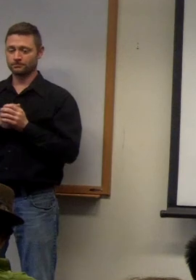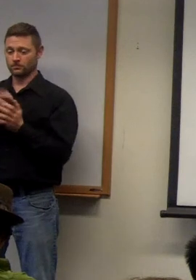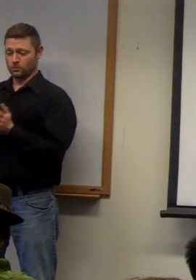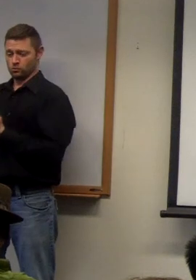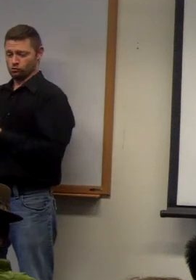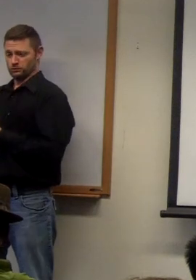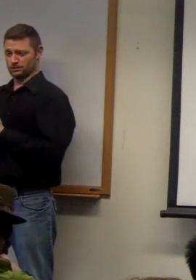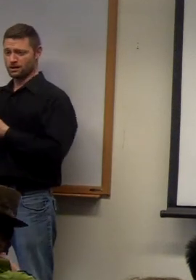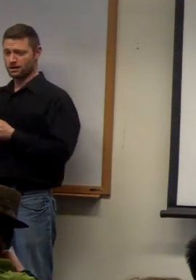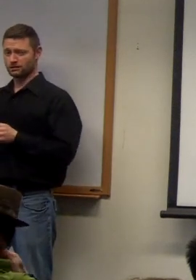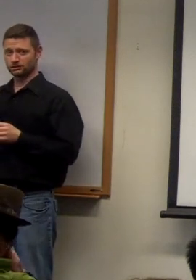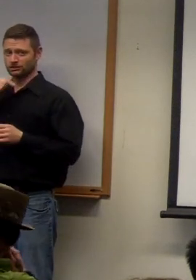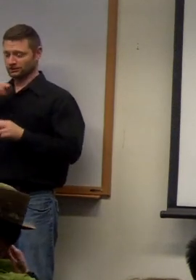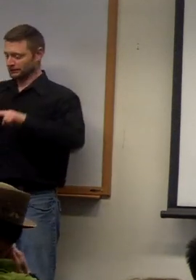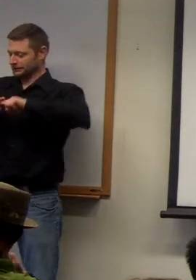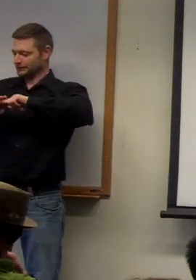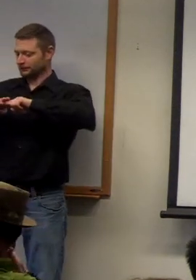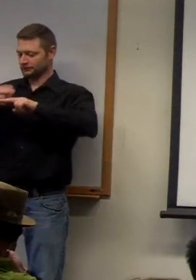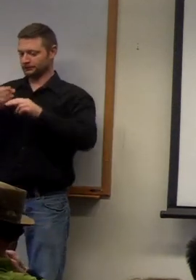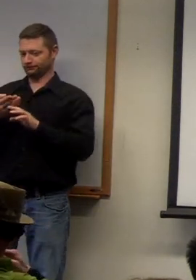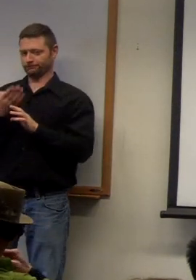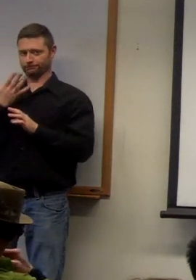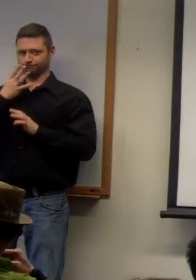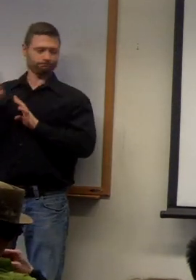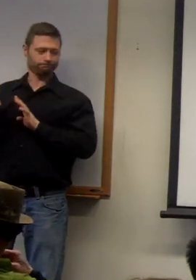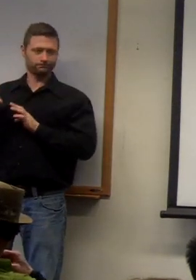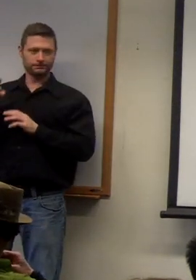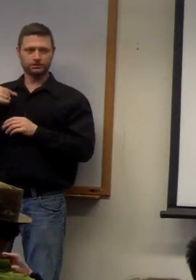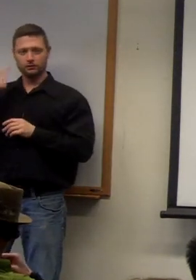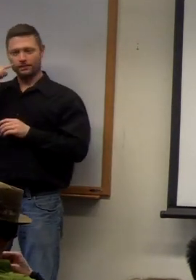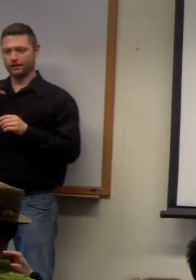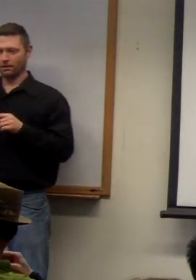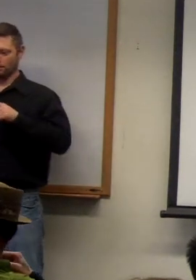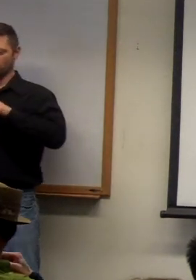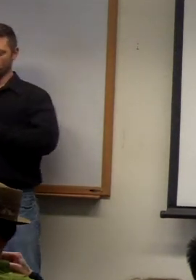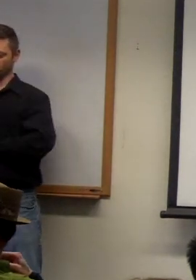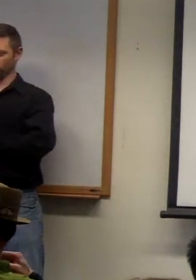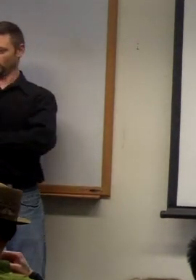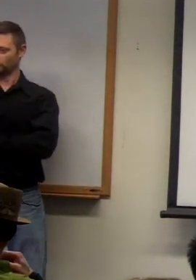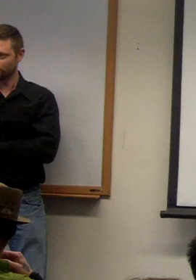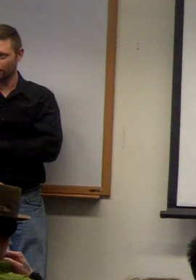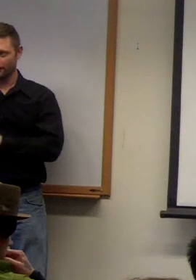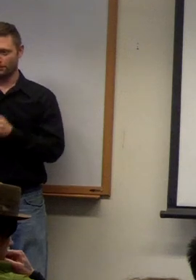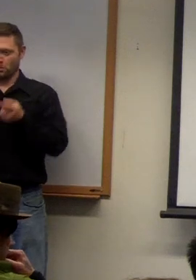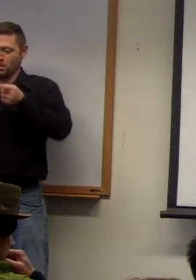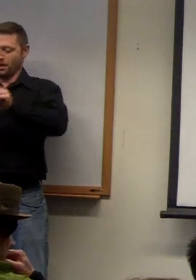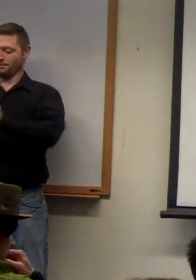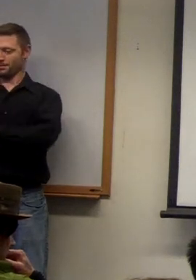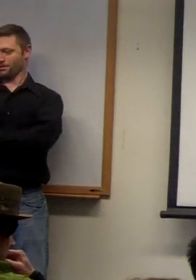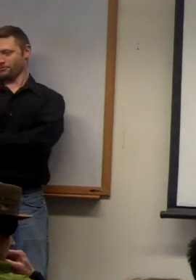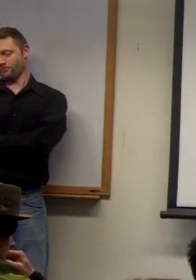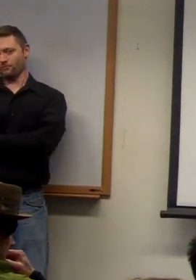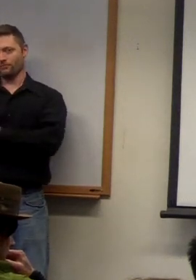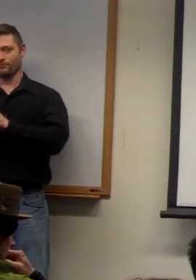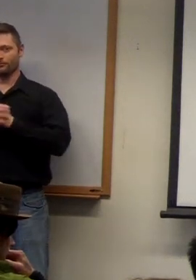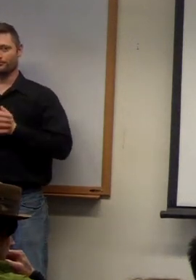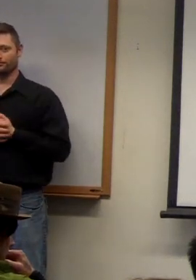She didn't just sit down and refuse. She was thinking about me. She was thinking about the future. And